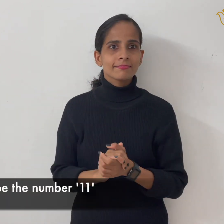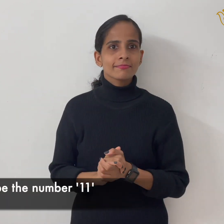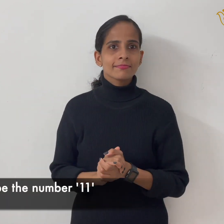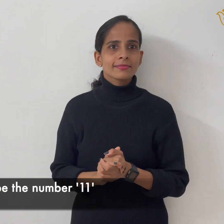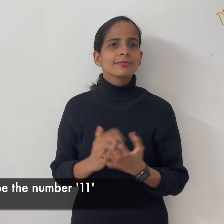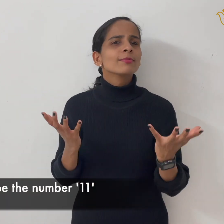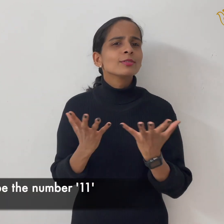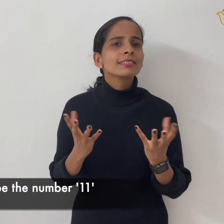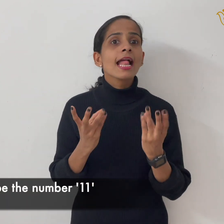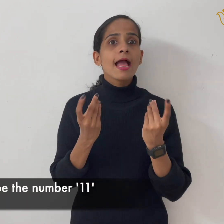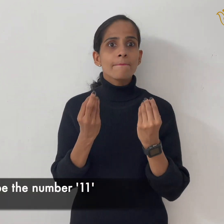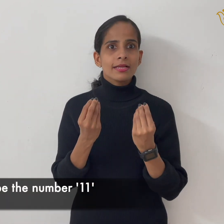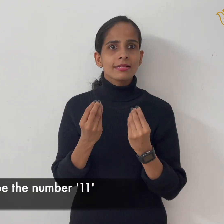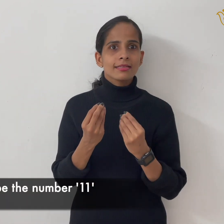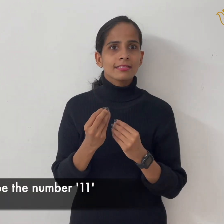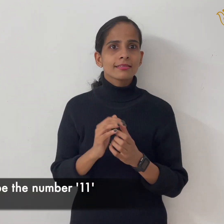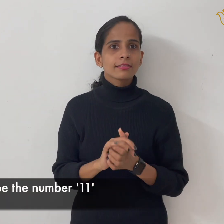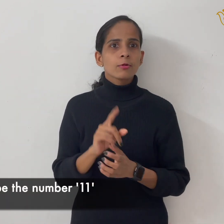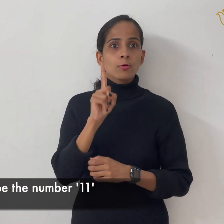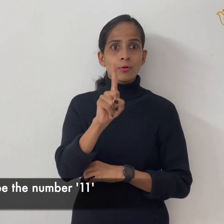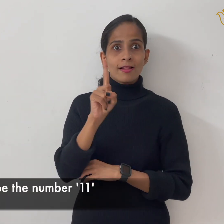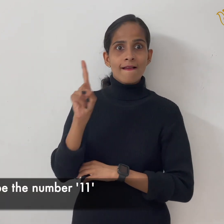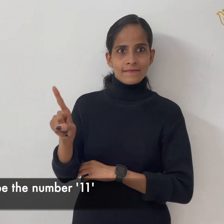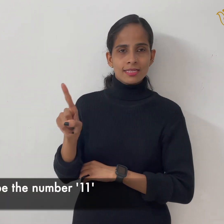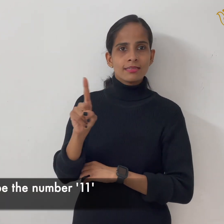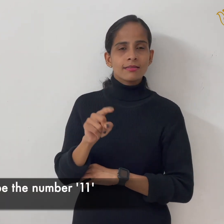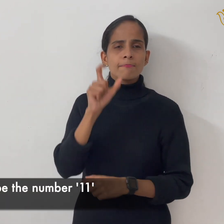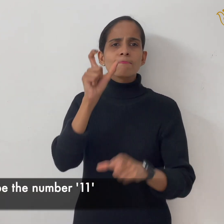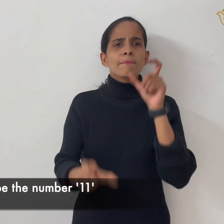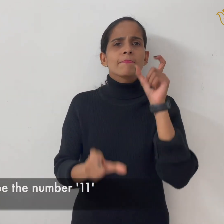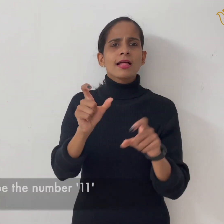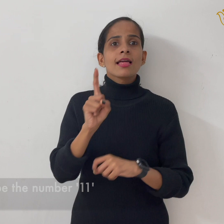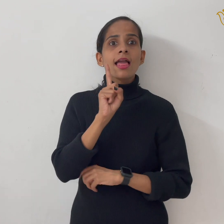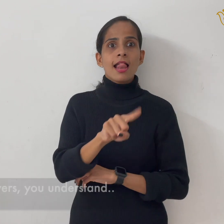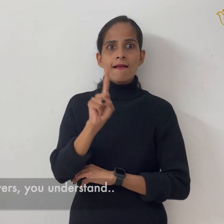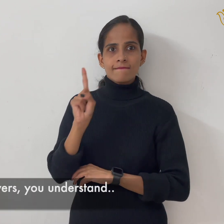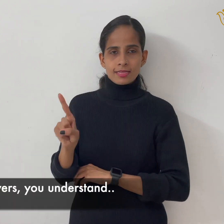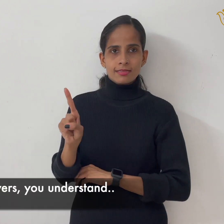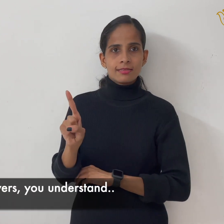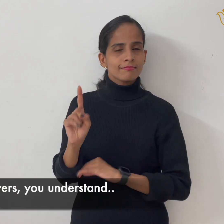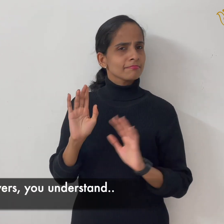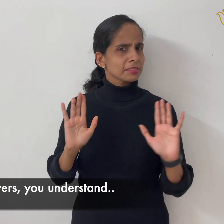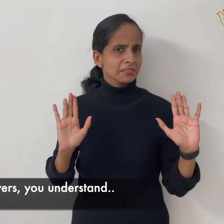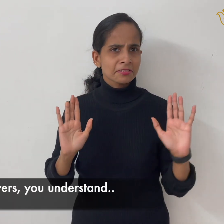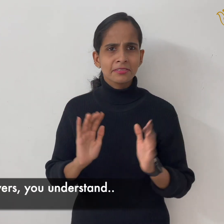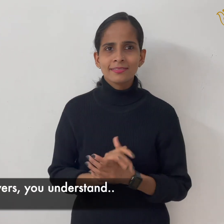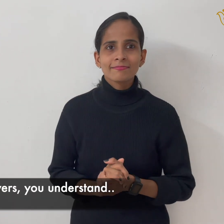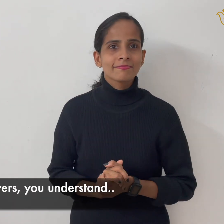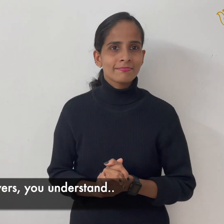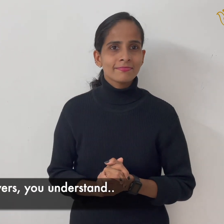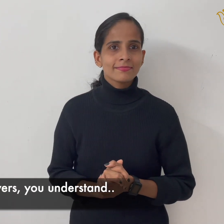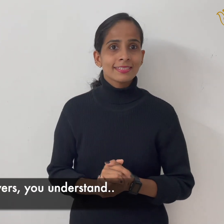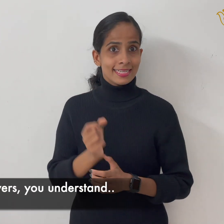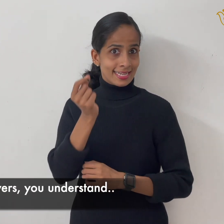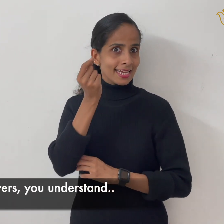only be the number 11. So there are 11 players.